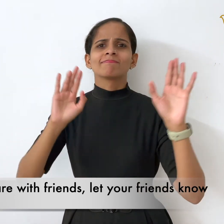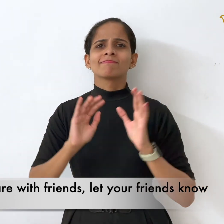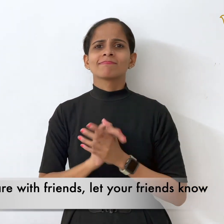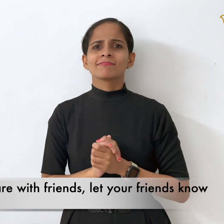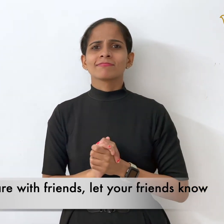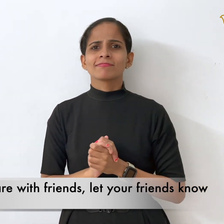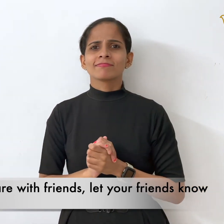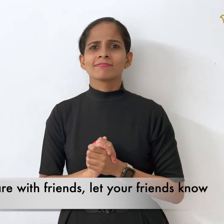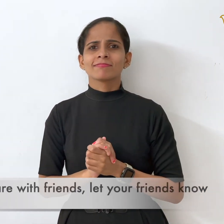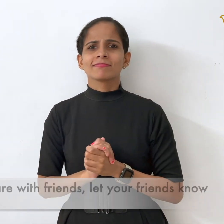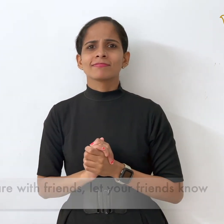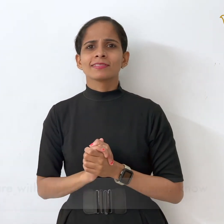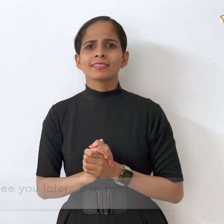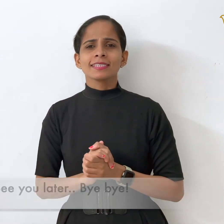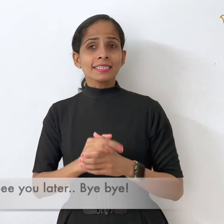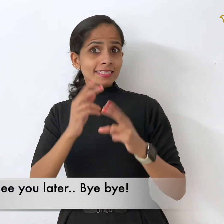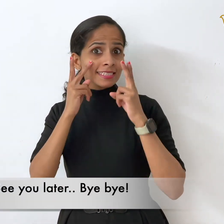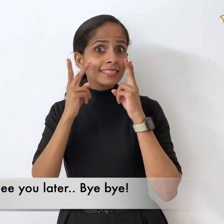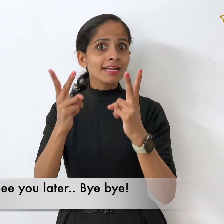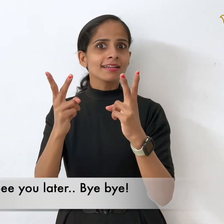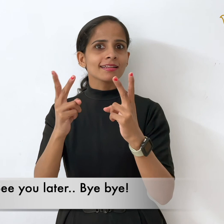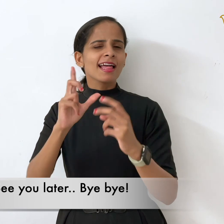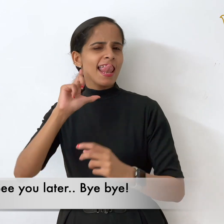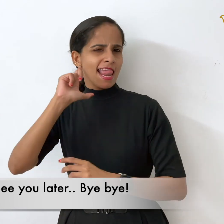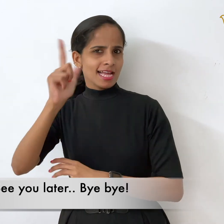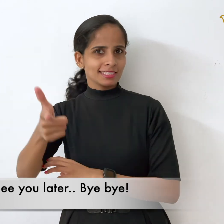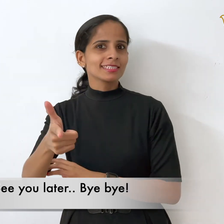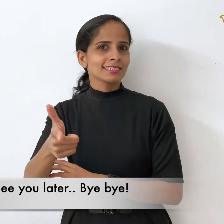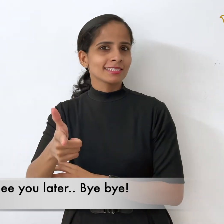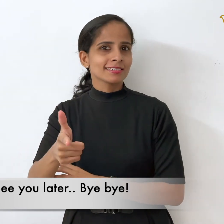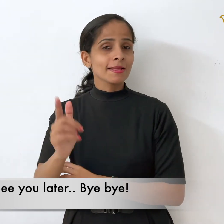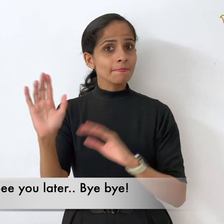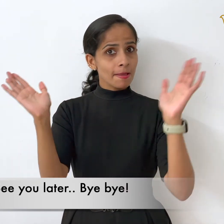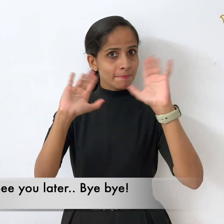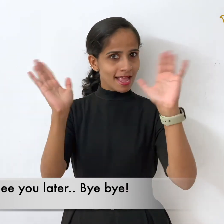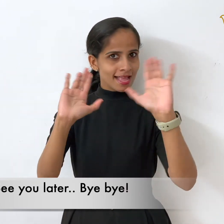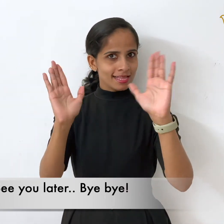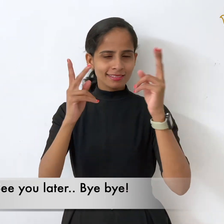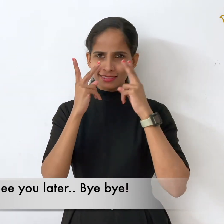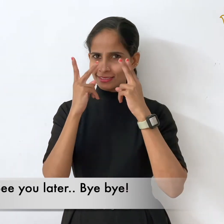See you later. Bye bye.